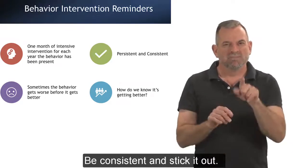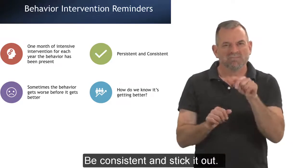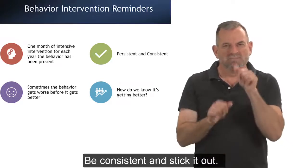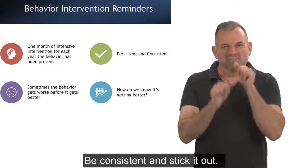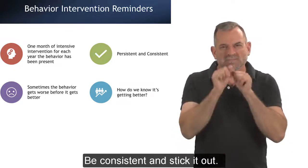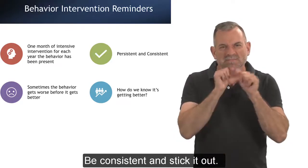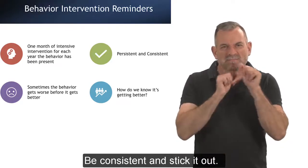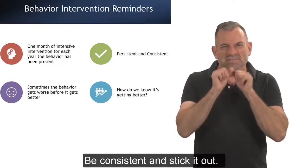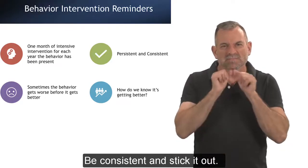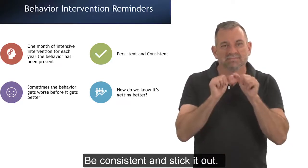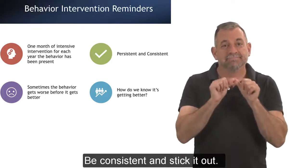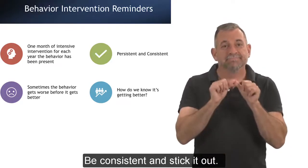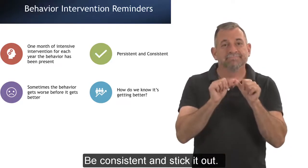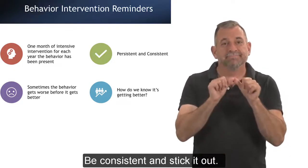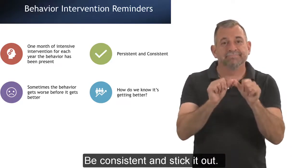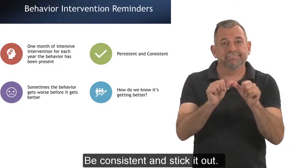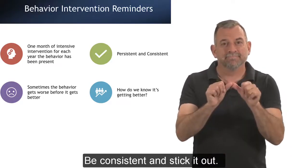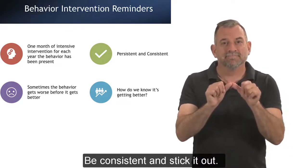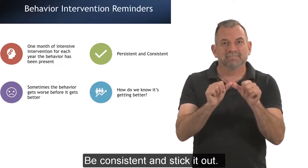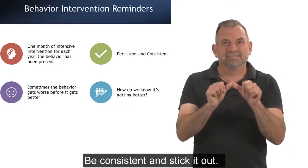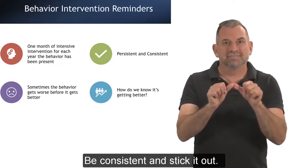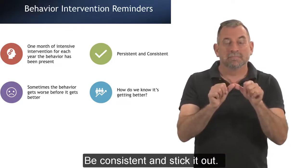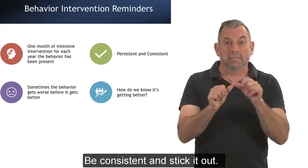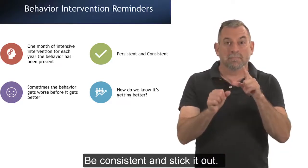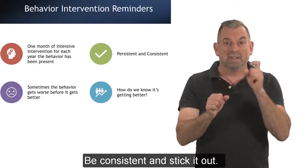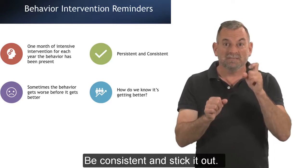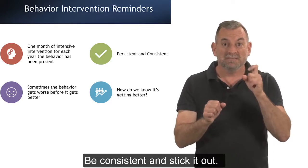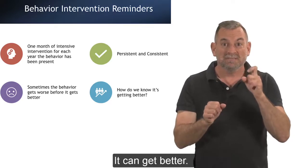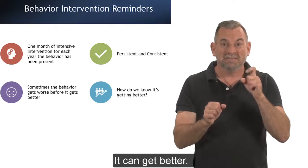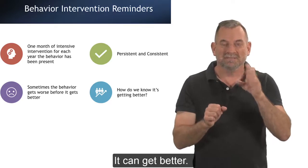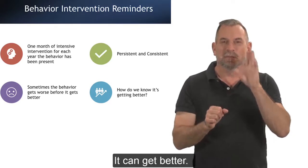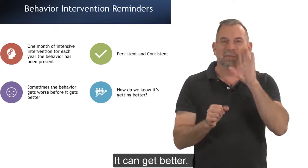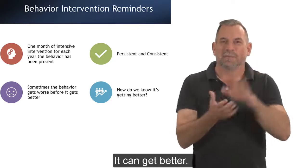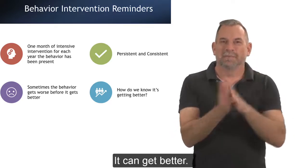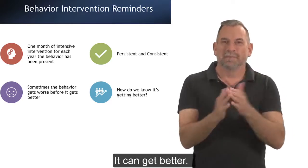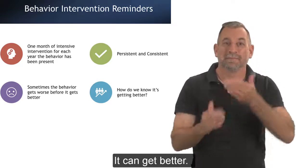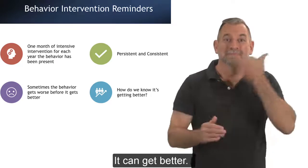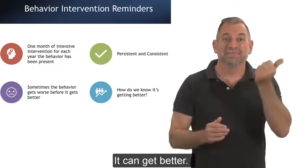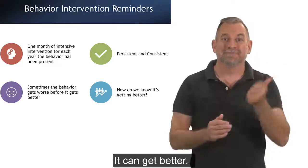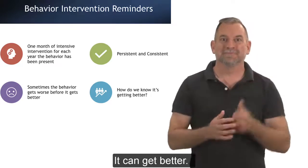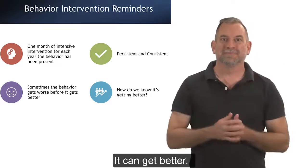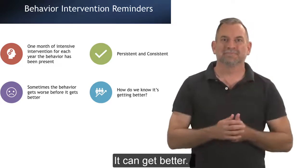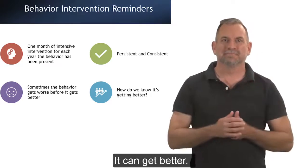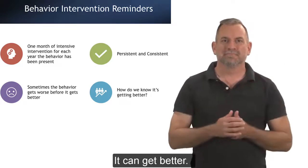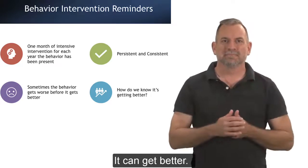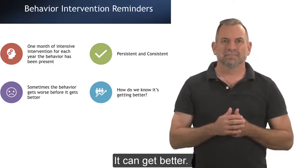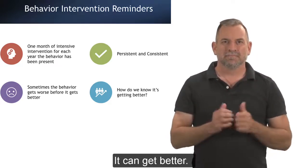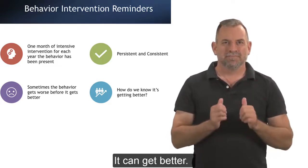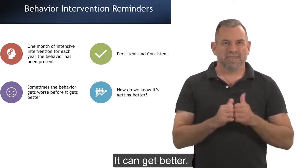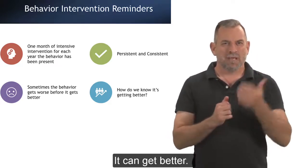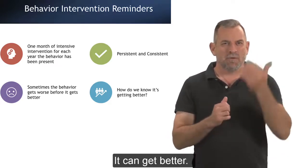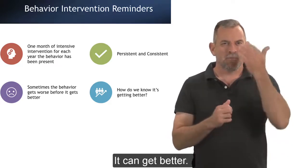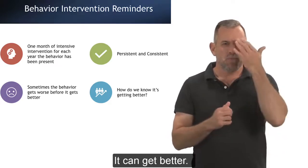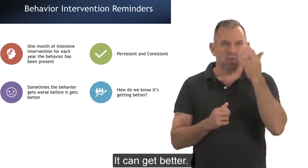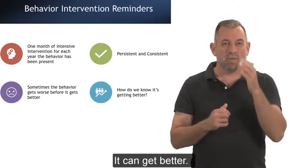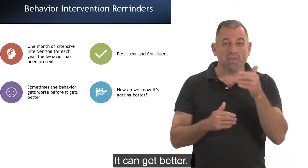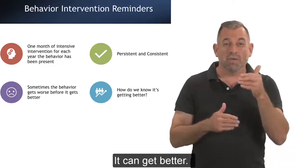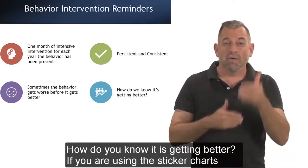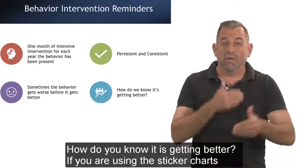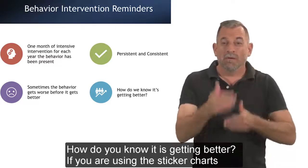Be consistent and stick it out. It can get better. How do you know it's getting